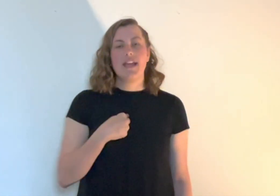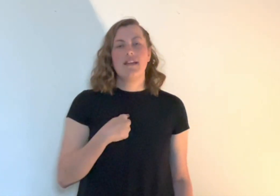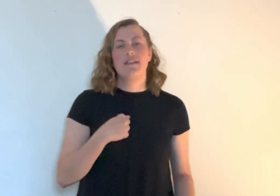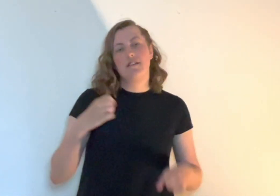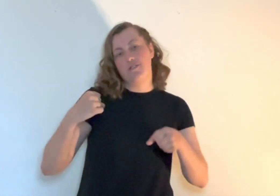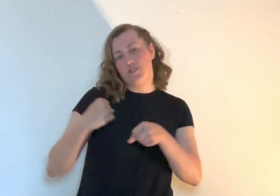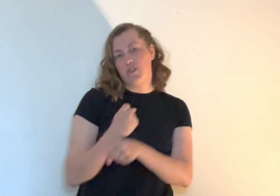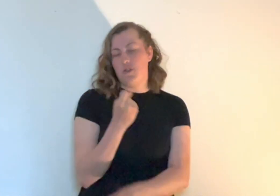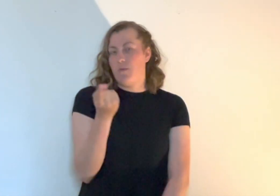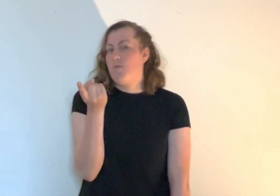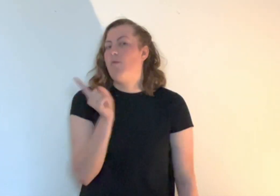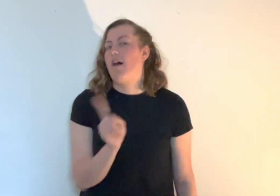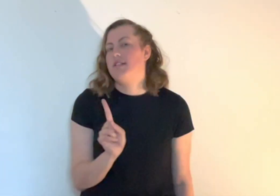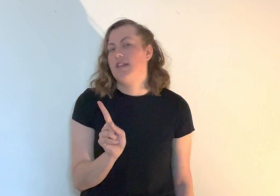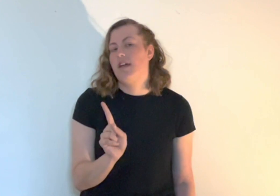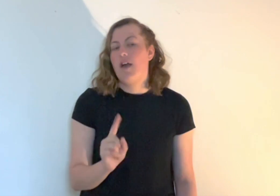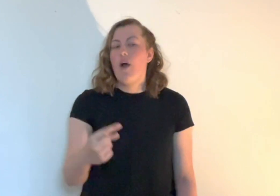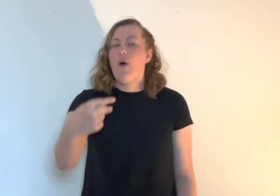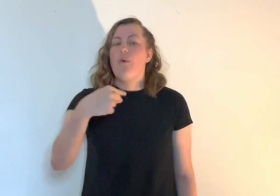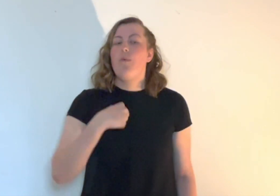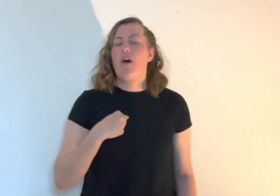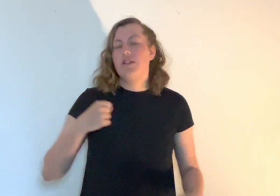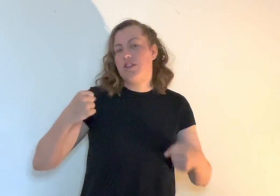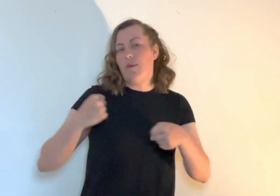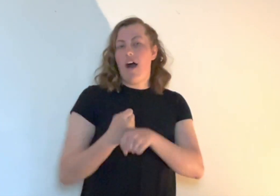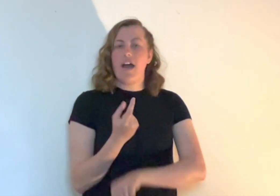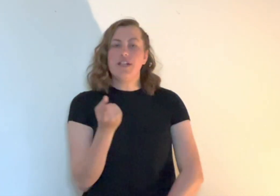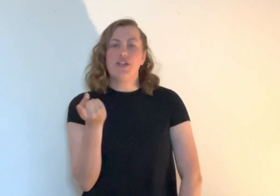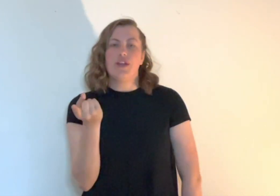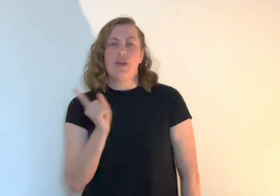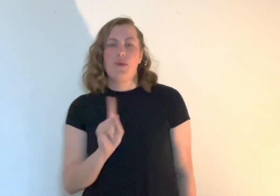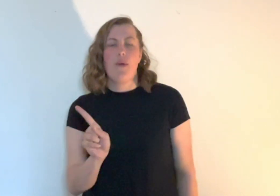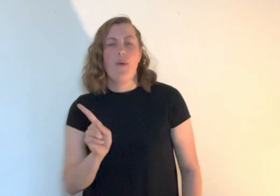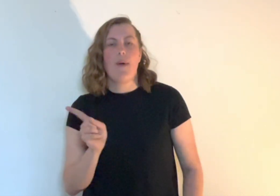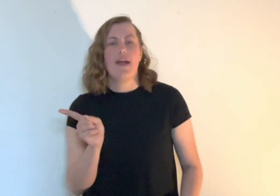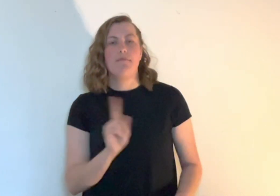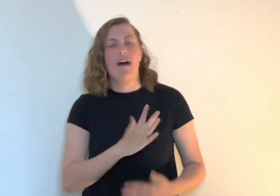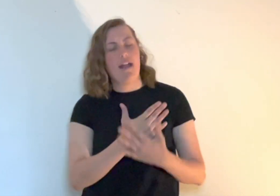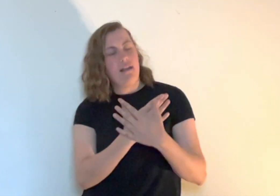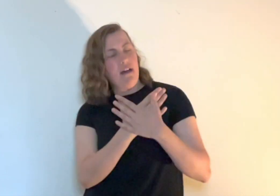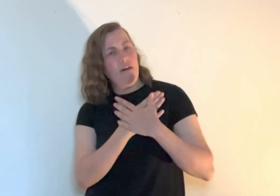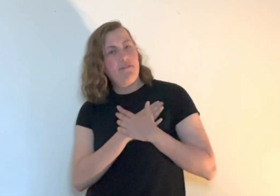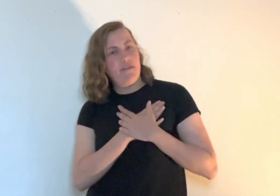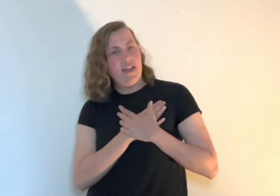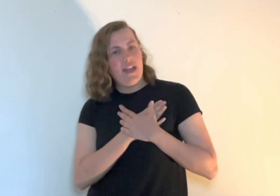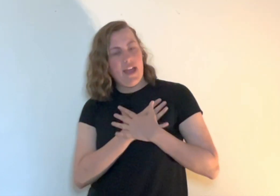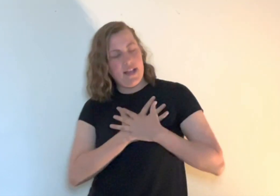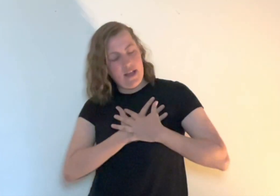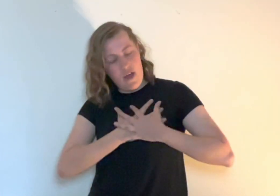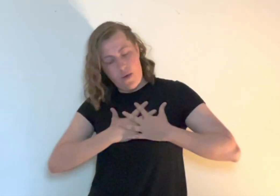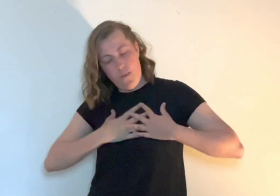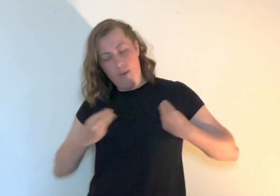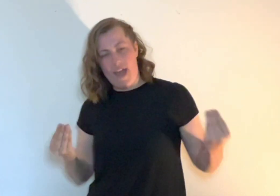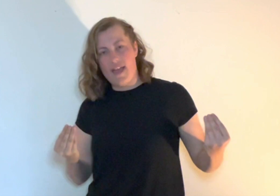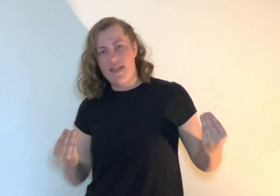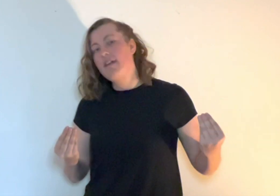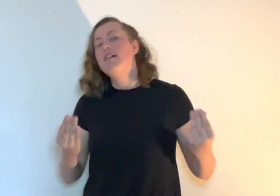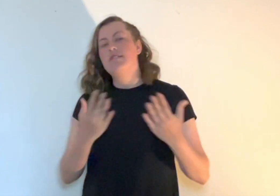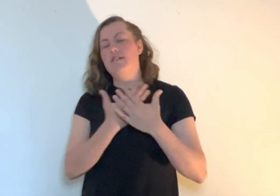do what? What do I do when my love is away? So